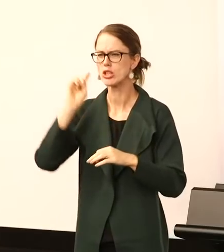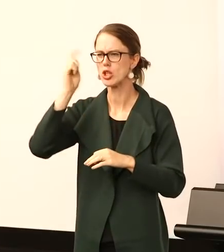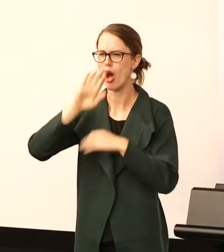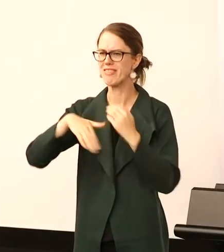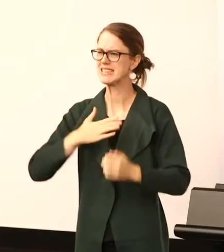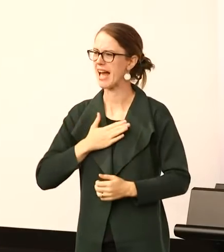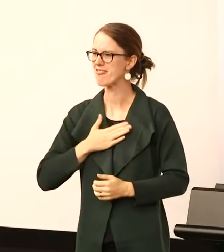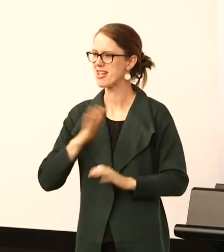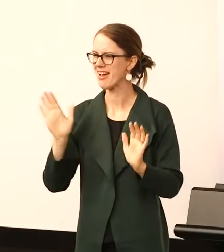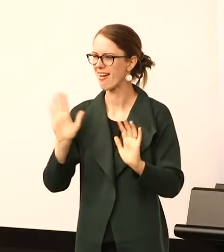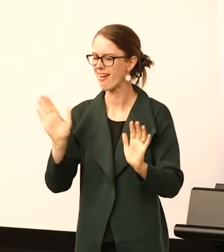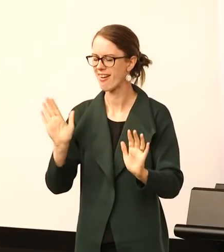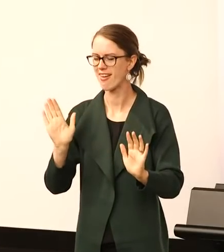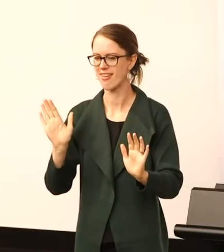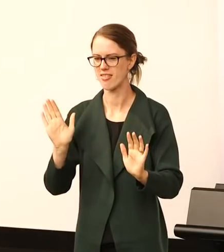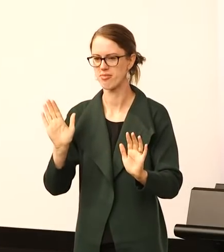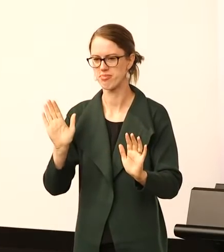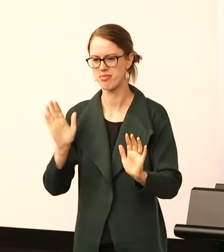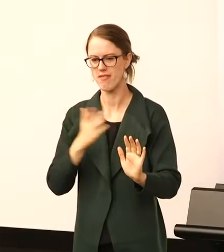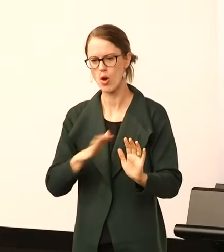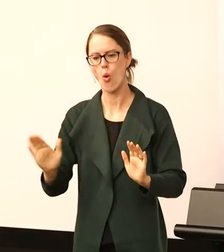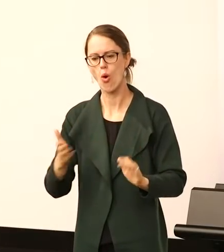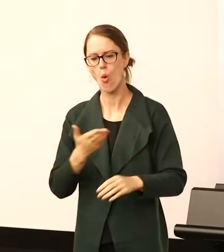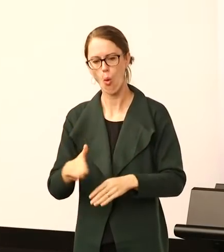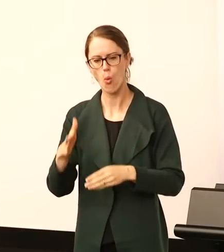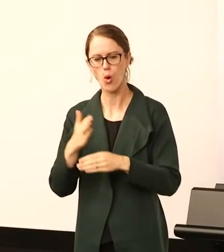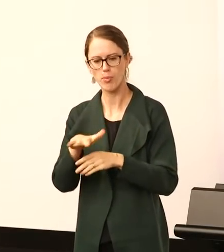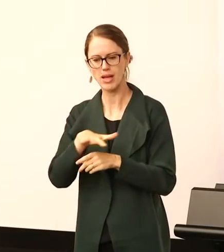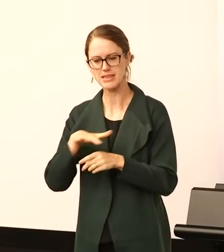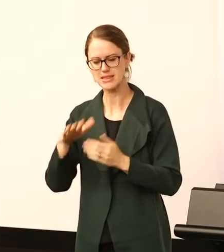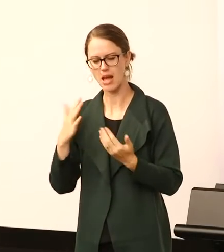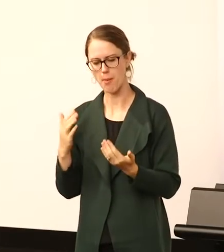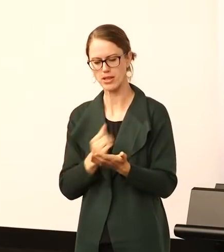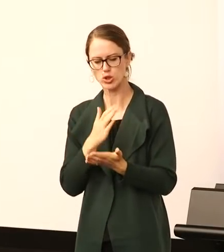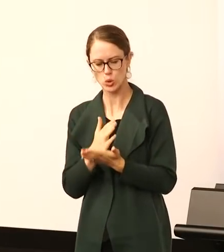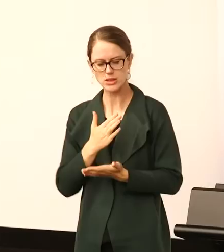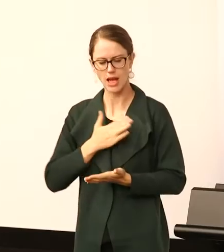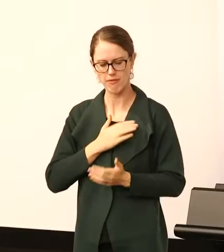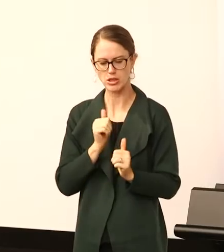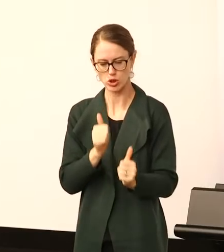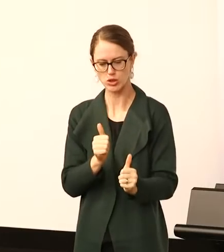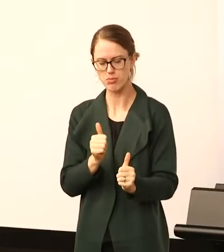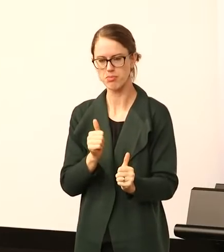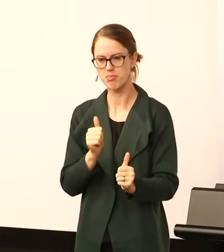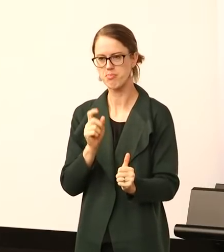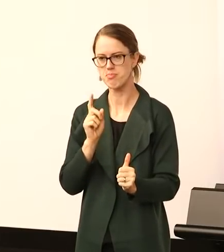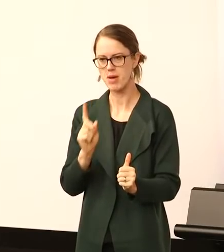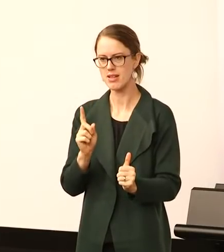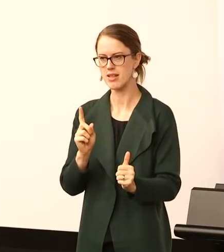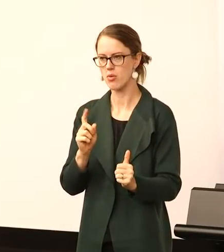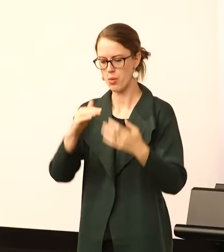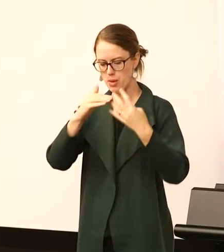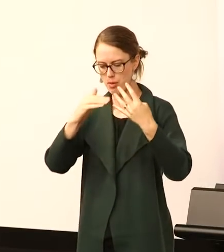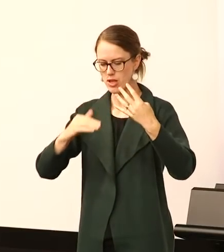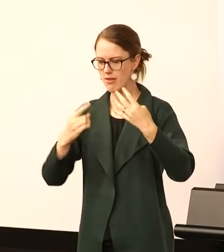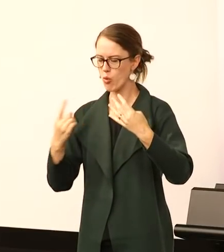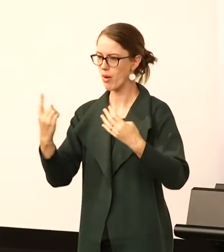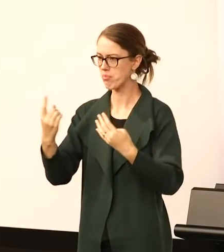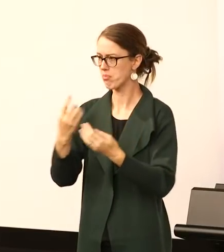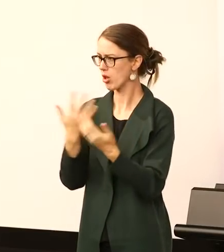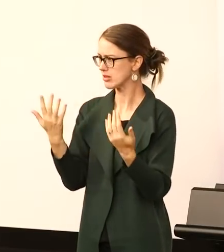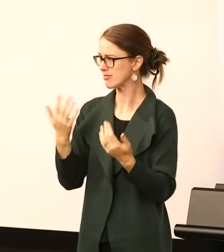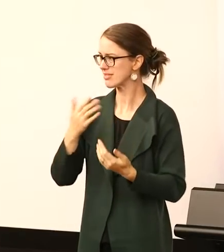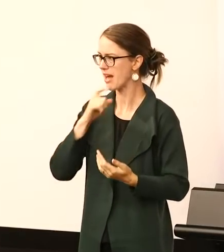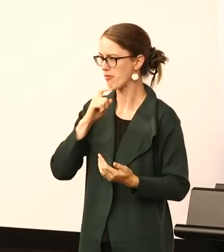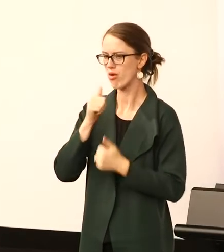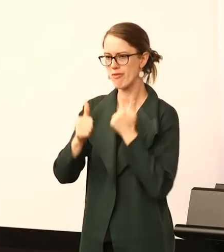around safety of the workplace. I think all workplaces have been very focused on ensuring their staff are safe. But even as we move into Alert Level 1, I think we